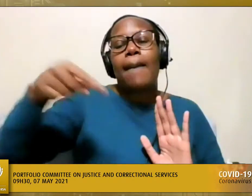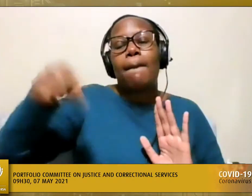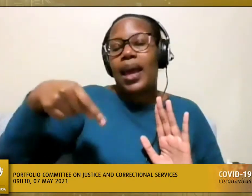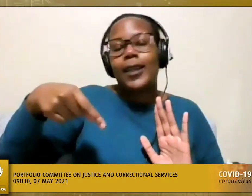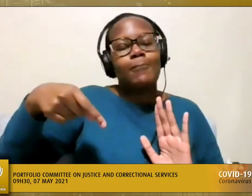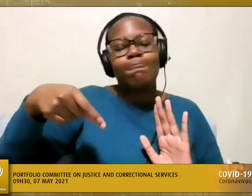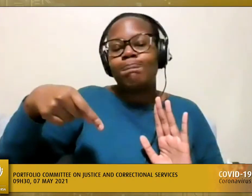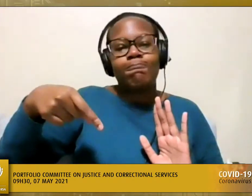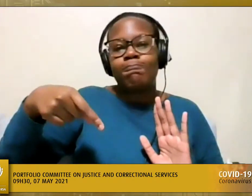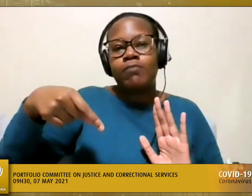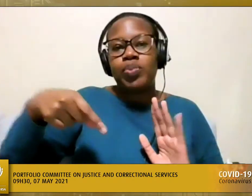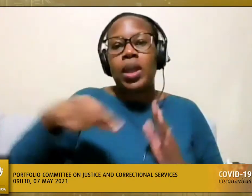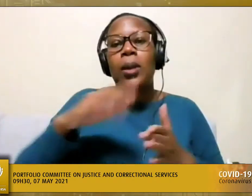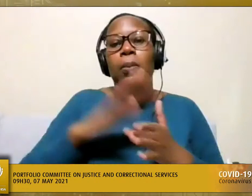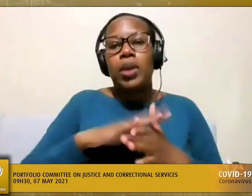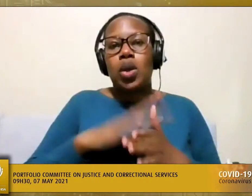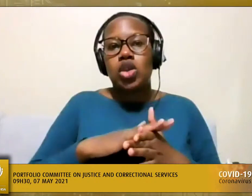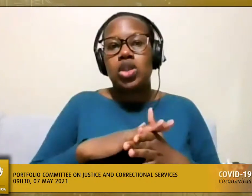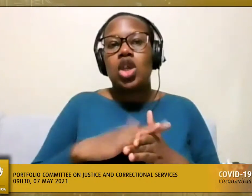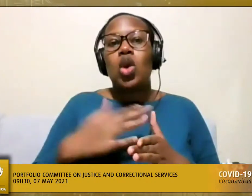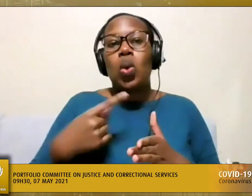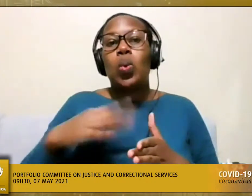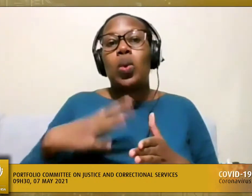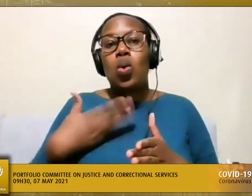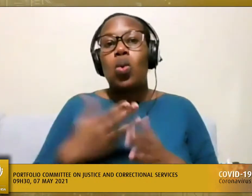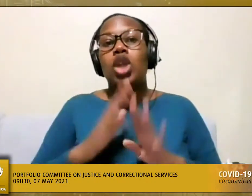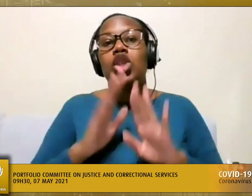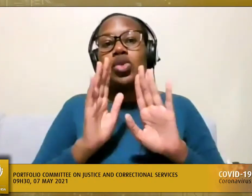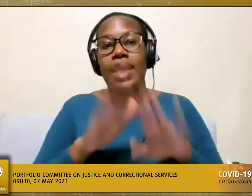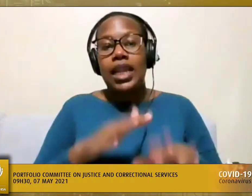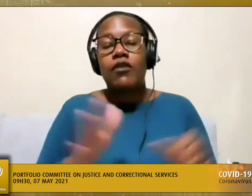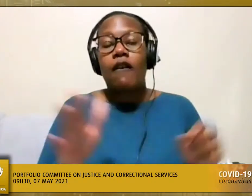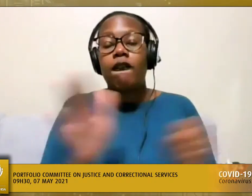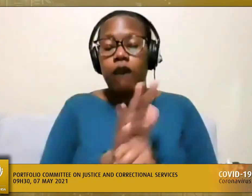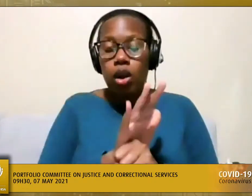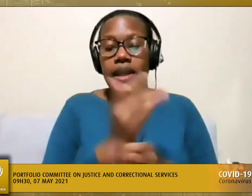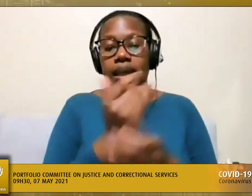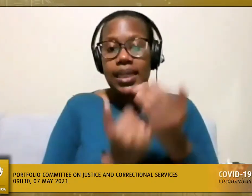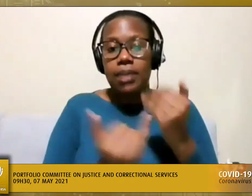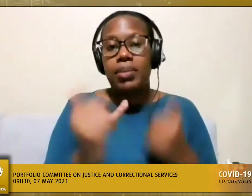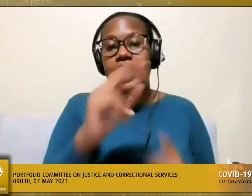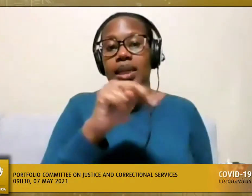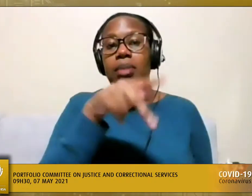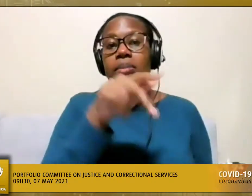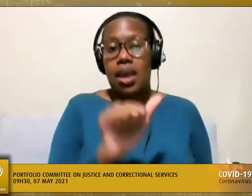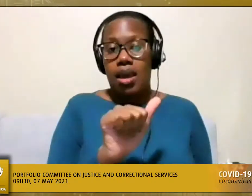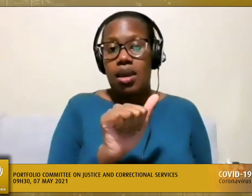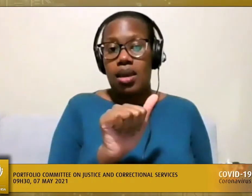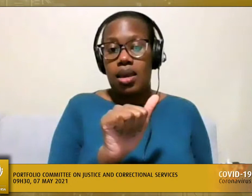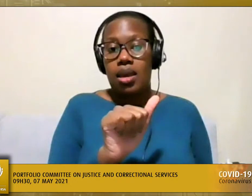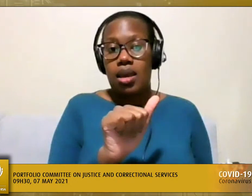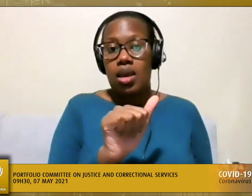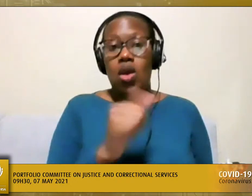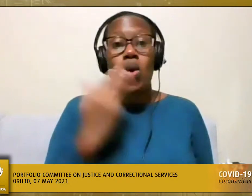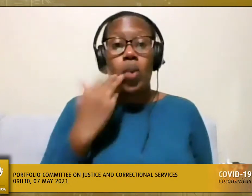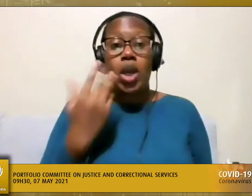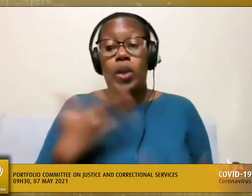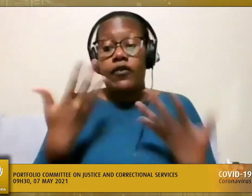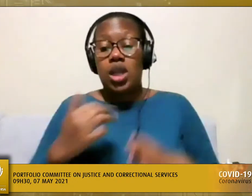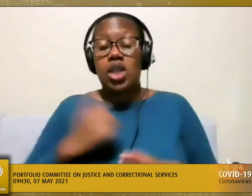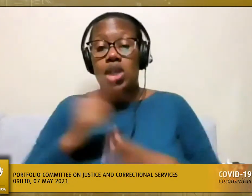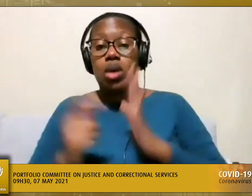we would want to leave a fully independent NPA when we finish our